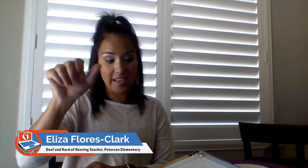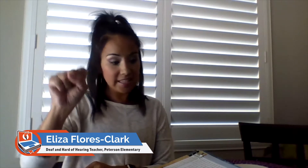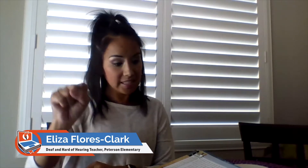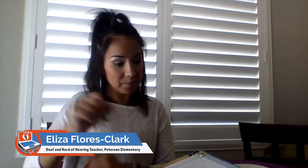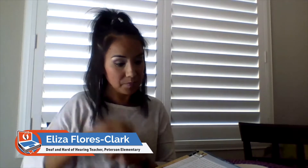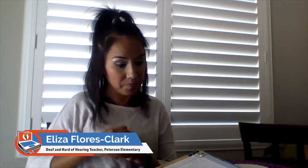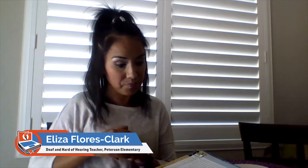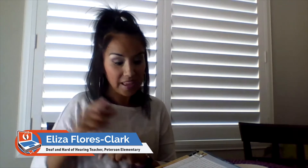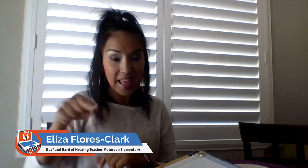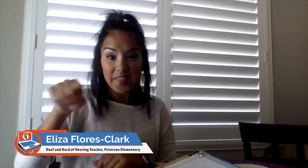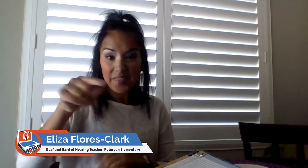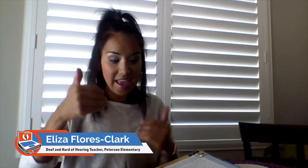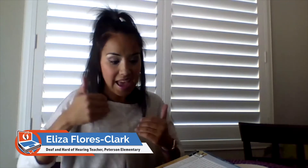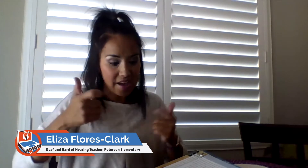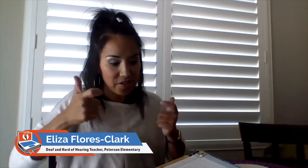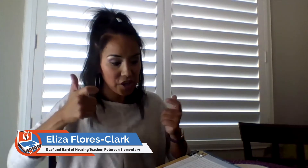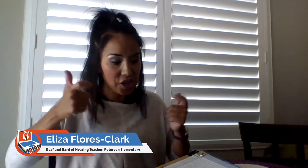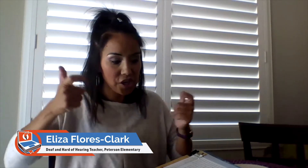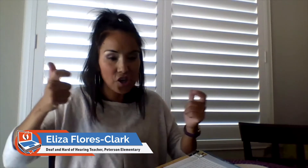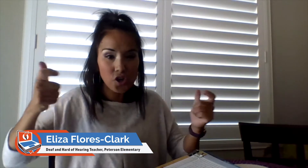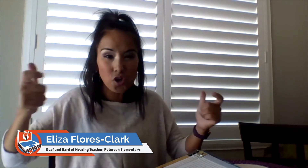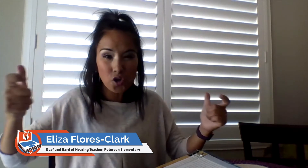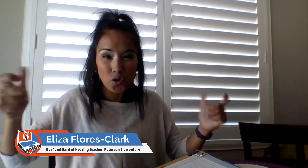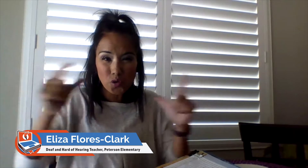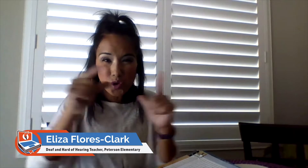savannas. They have huge